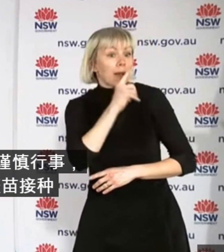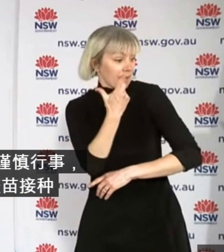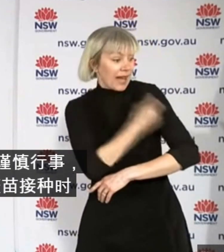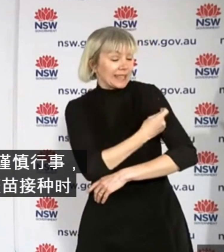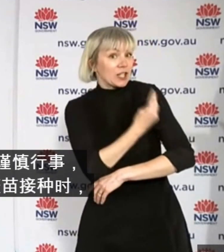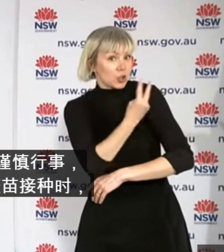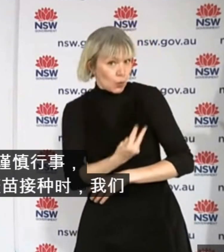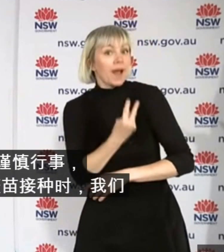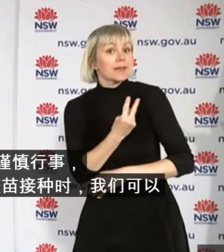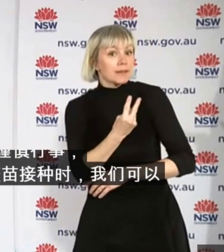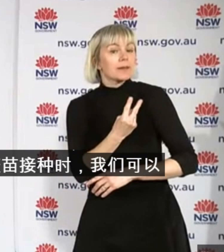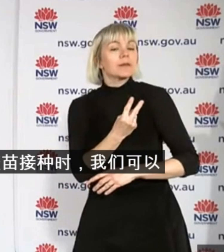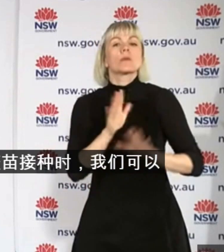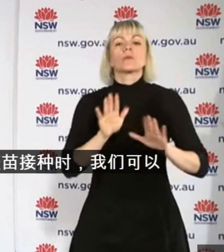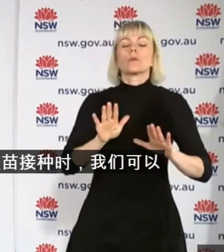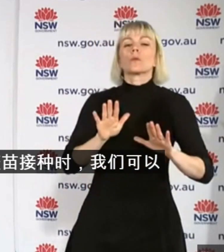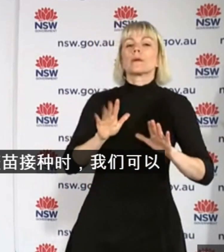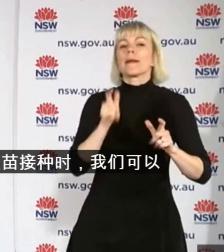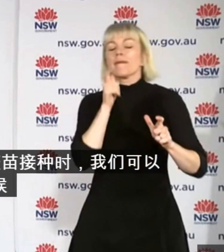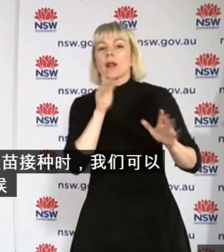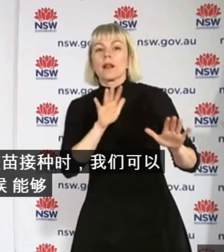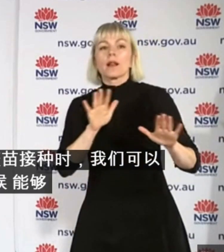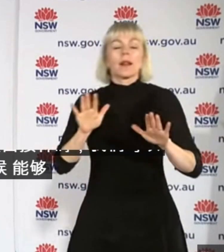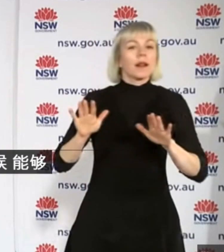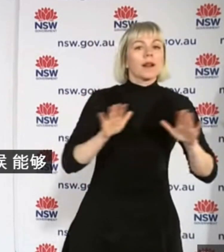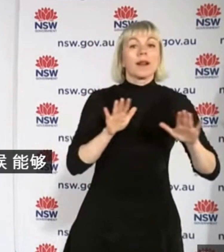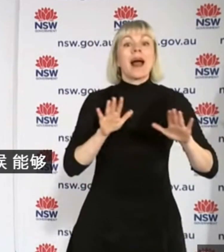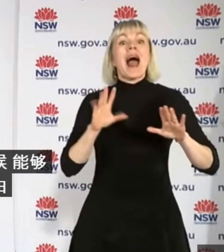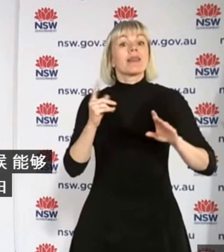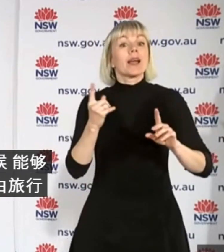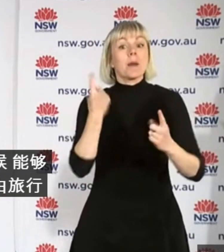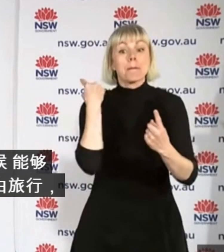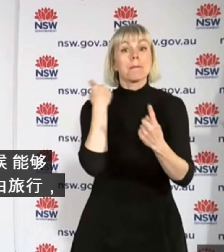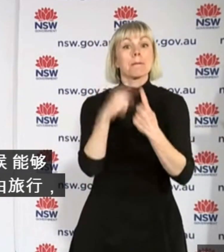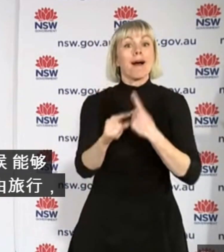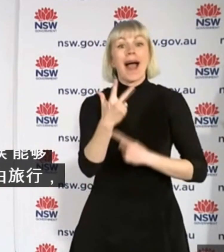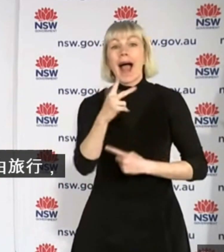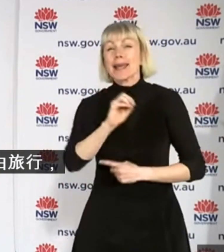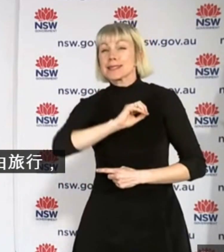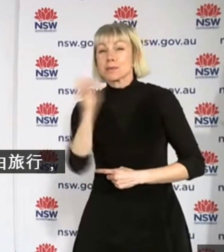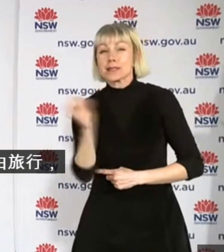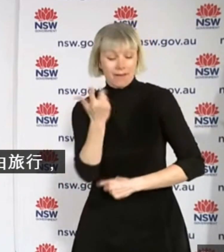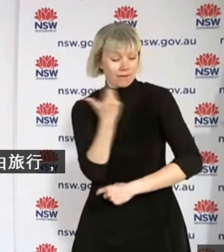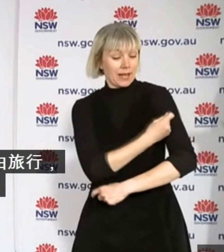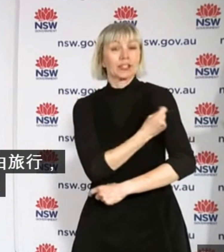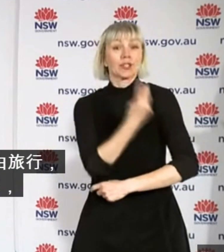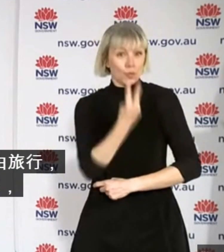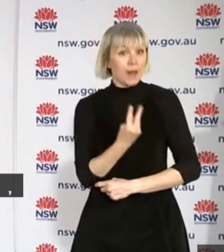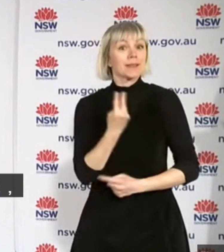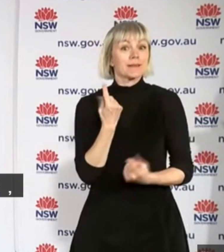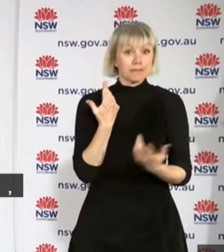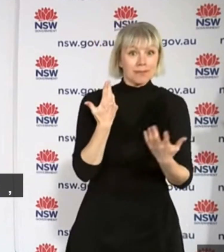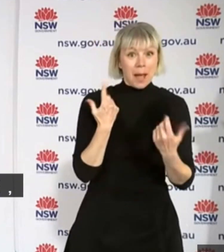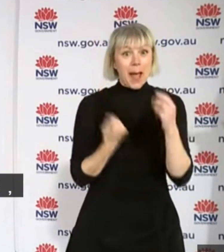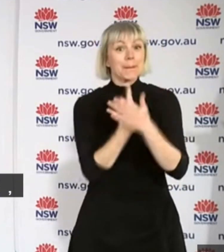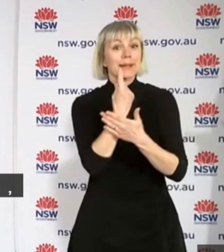double-dose vaccination, we can confirm that is when you'll be able to travel freely throughout New South Wales. We envisage that to be by the end of